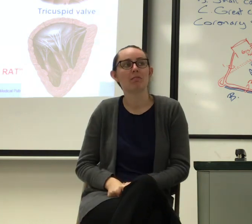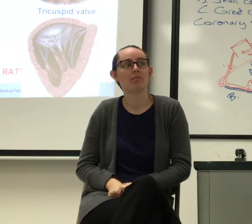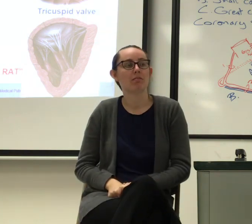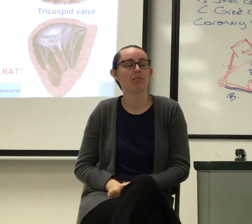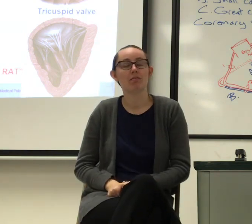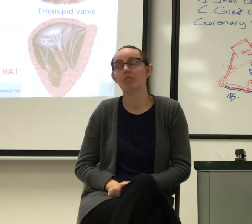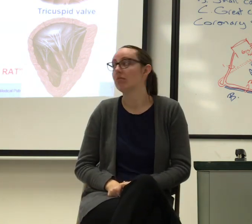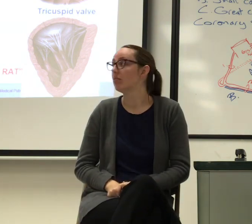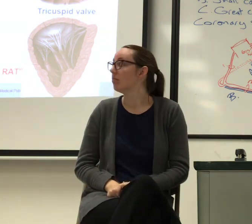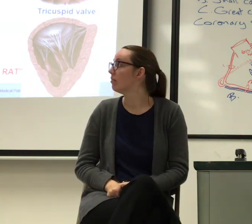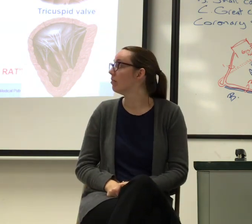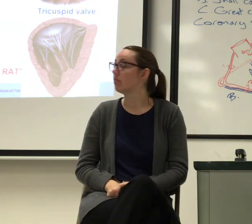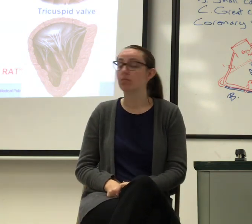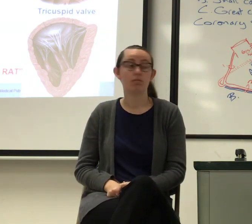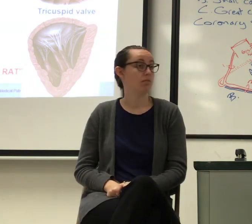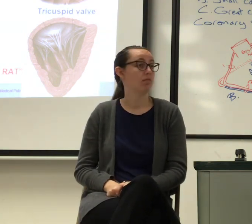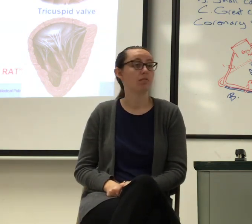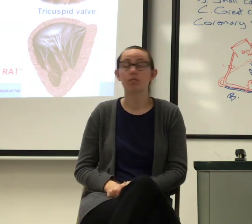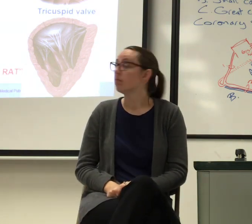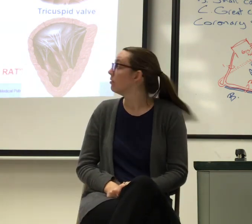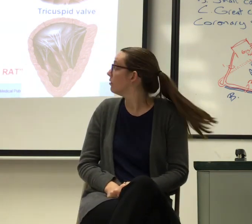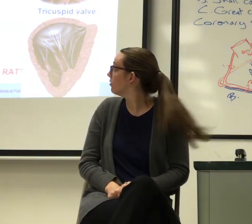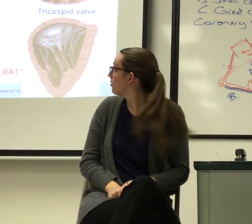All right, well,